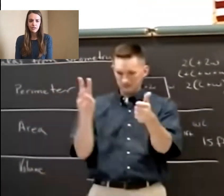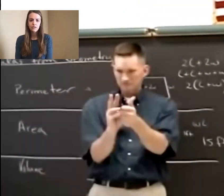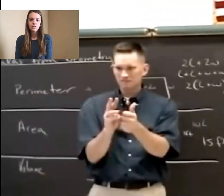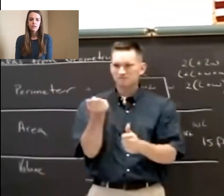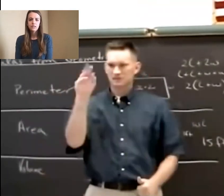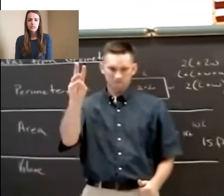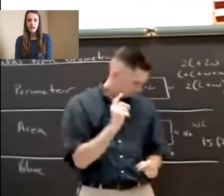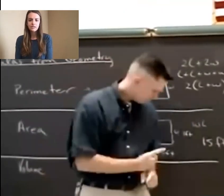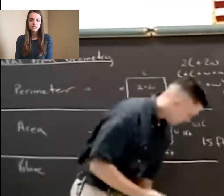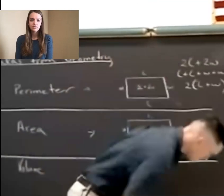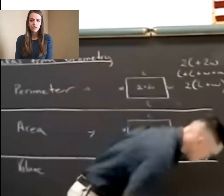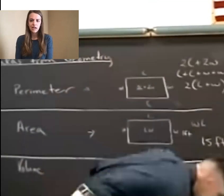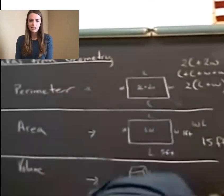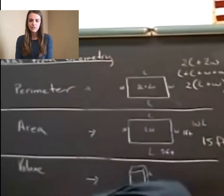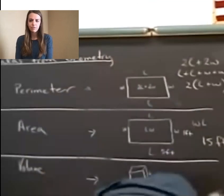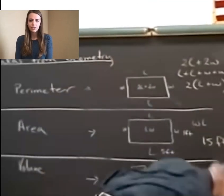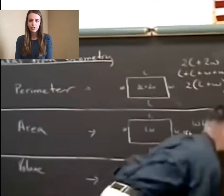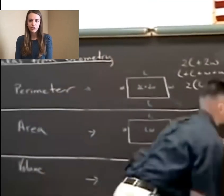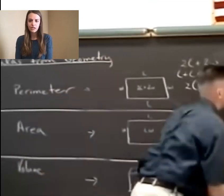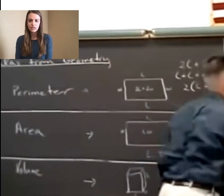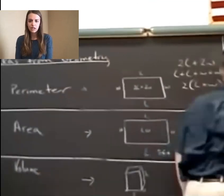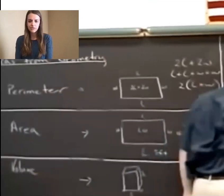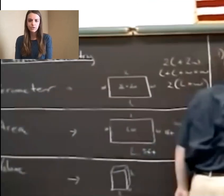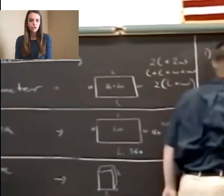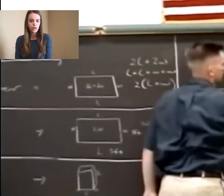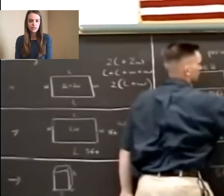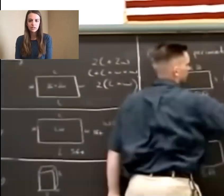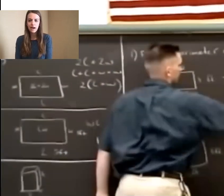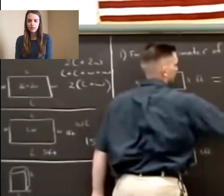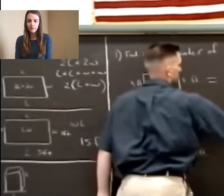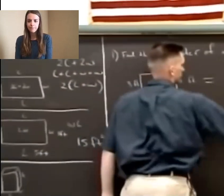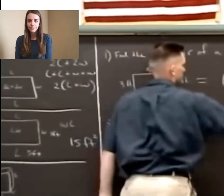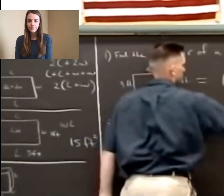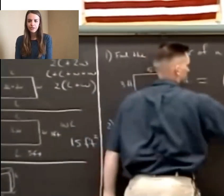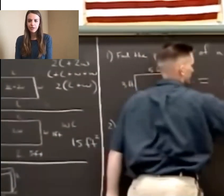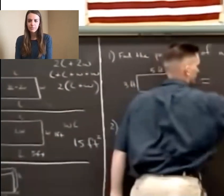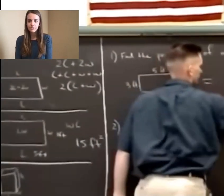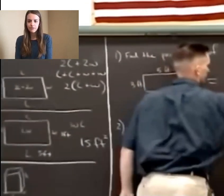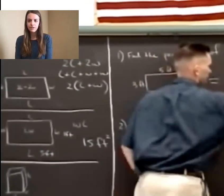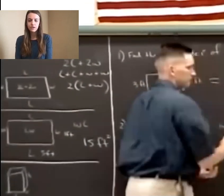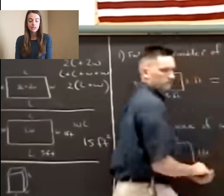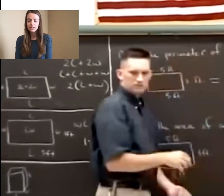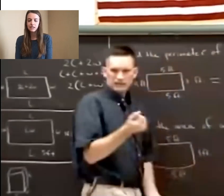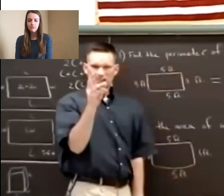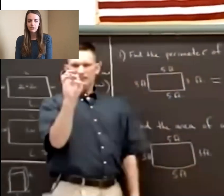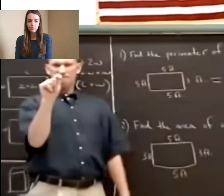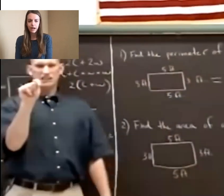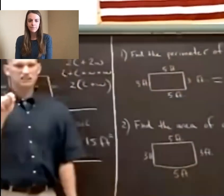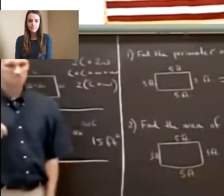10, 6. You get the 10s from the 2 lengths and 6 from the 2 widths, exactly. So that becomes 15 or 16 feet, right?